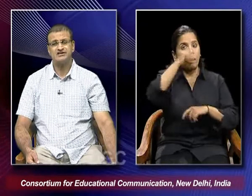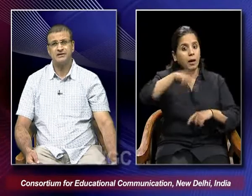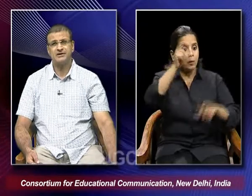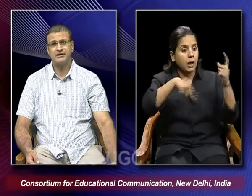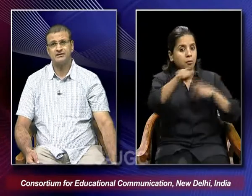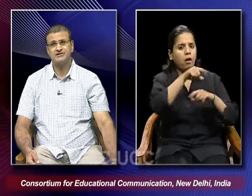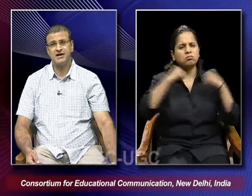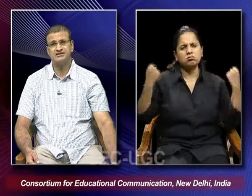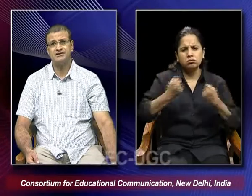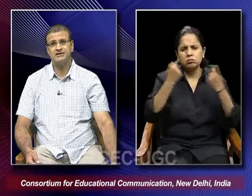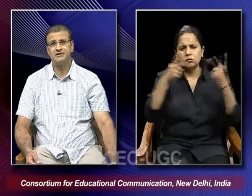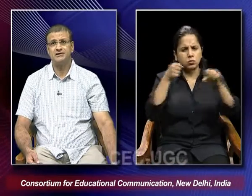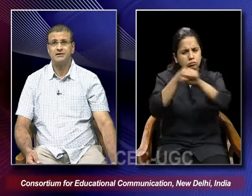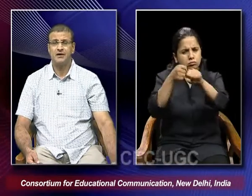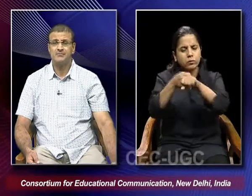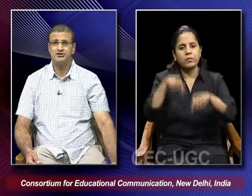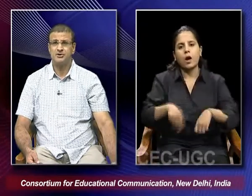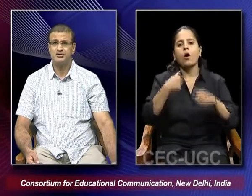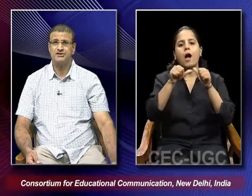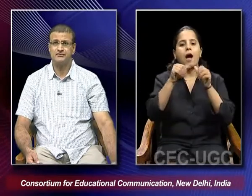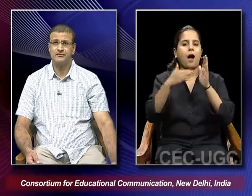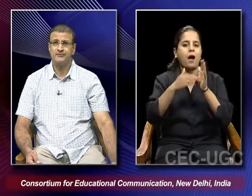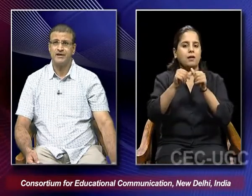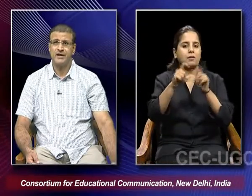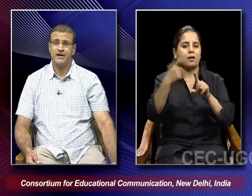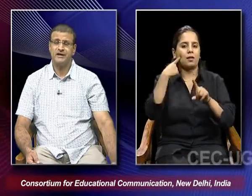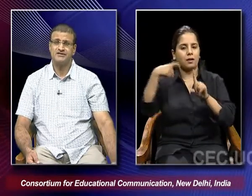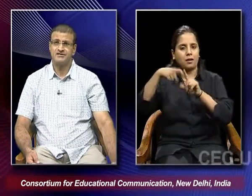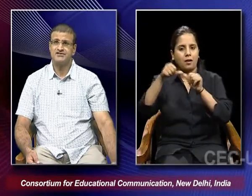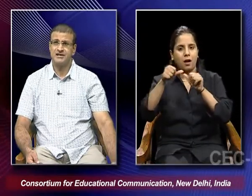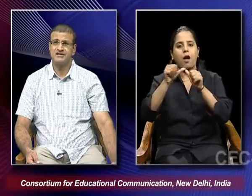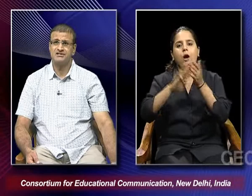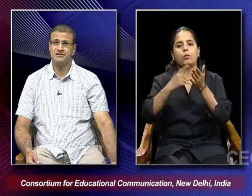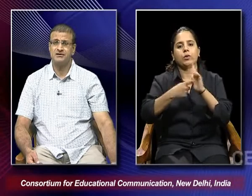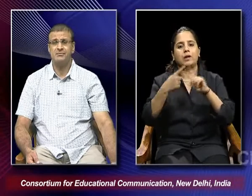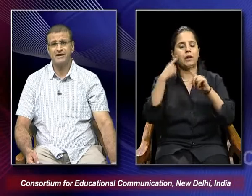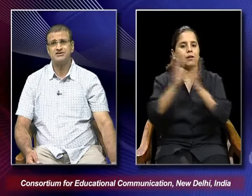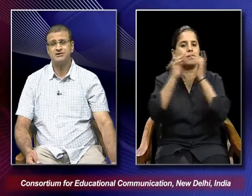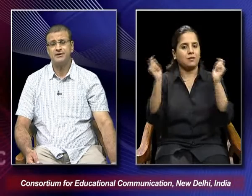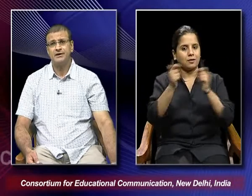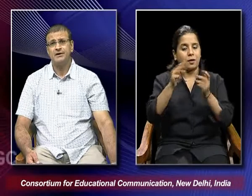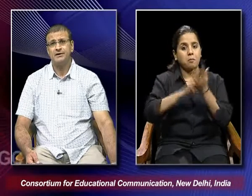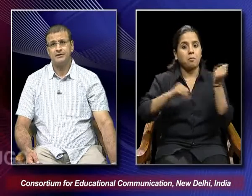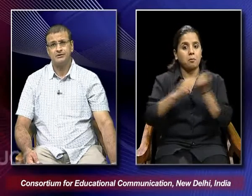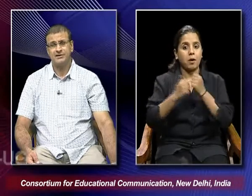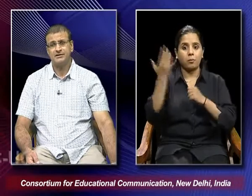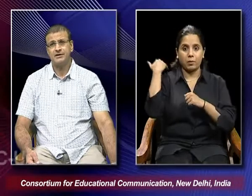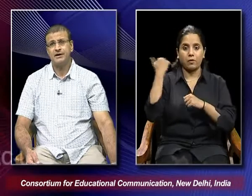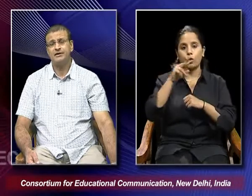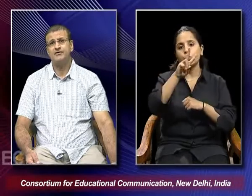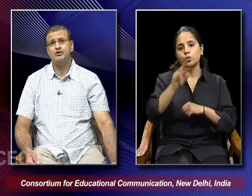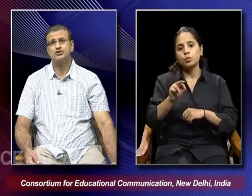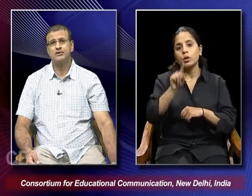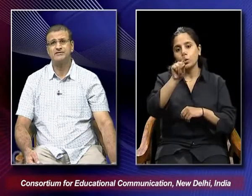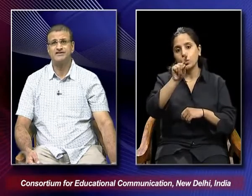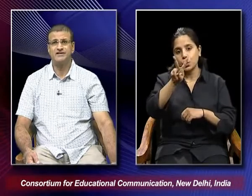are celebrating this Azadi Ka Amrit Mahotsav, and since last year March 12th, and